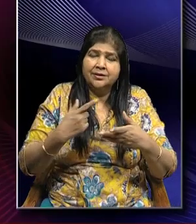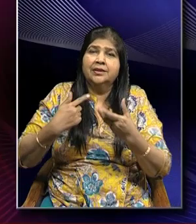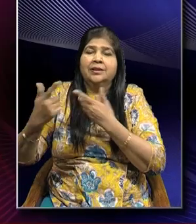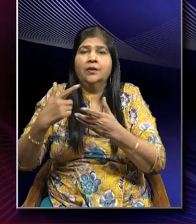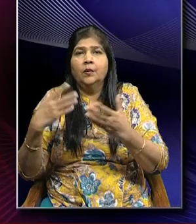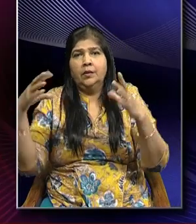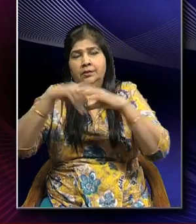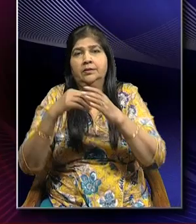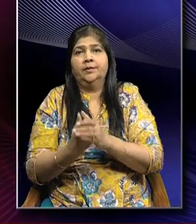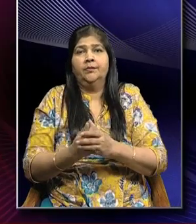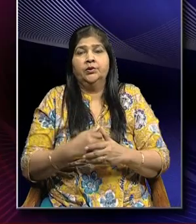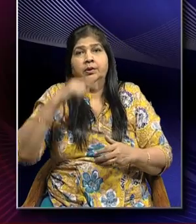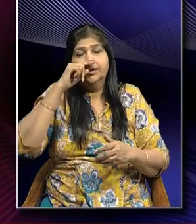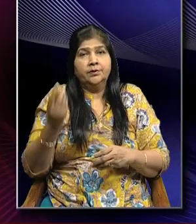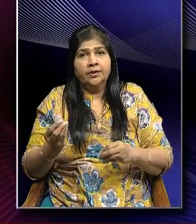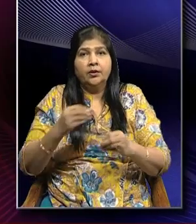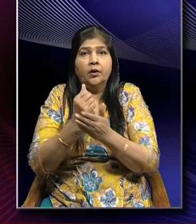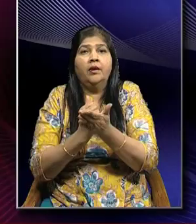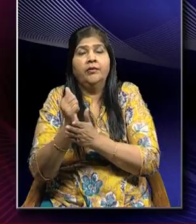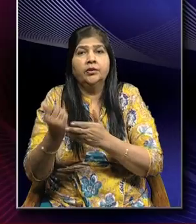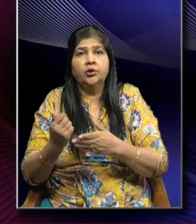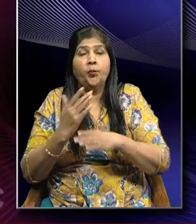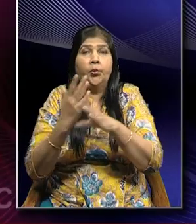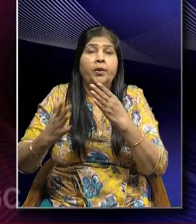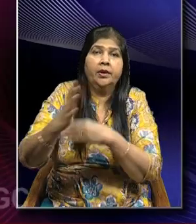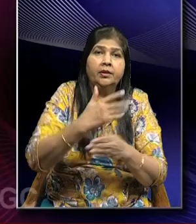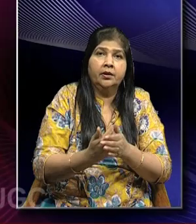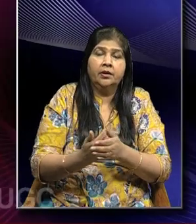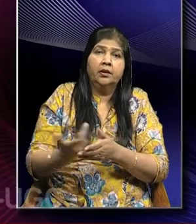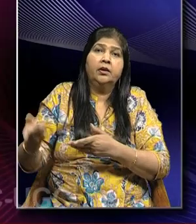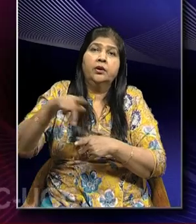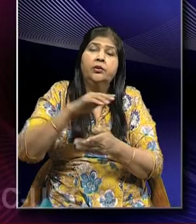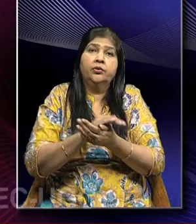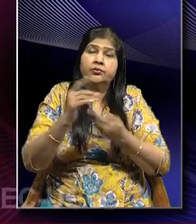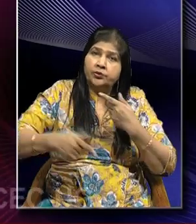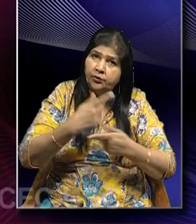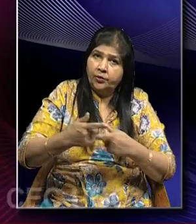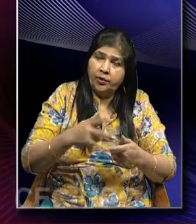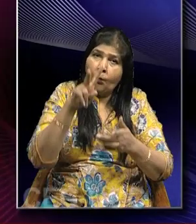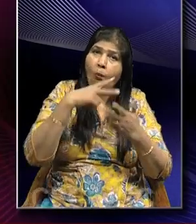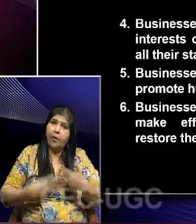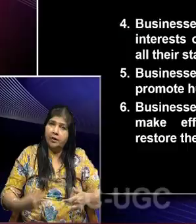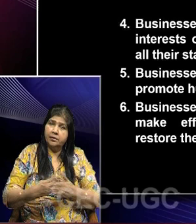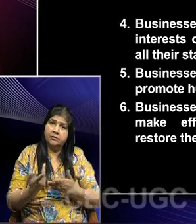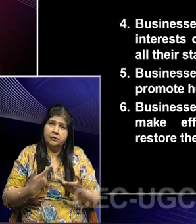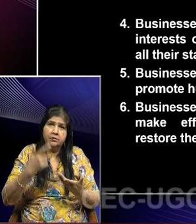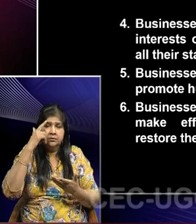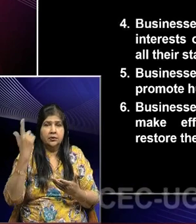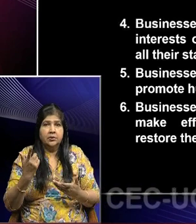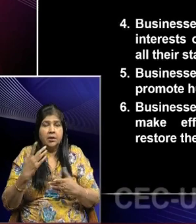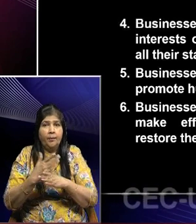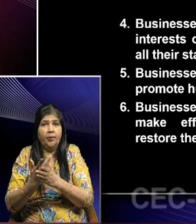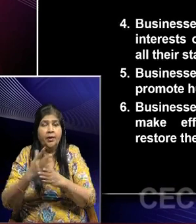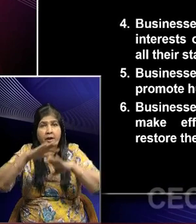business entity, we should respect and make efforts to protect and restore the environment. So we are not only supposed to protect